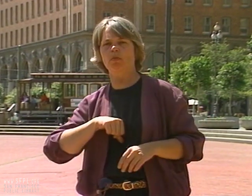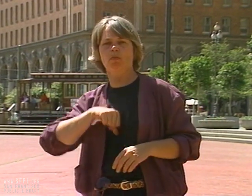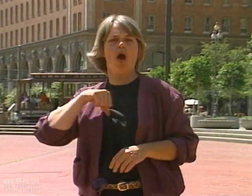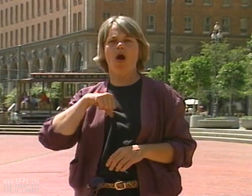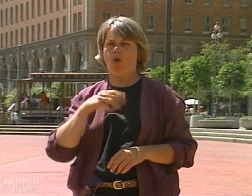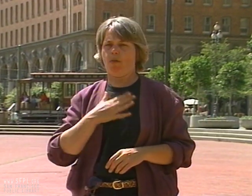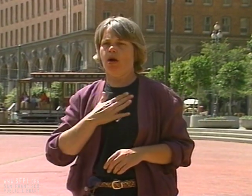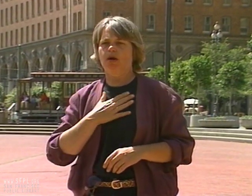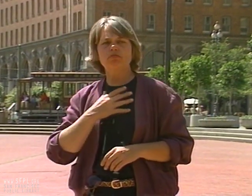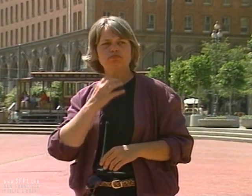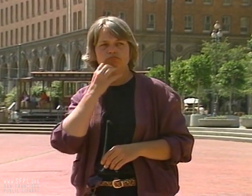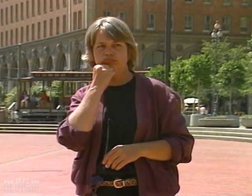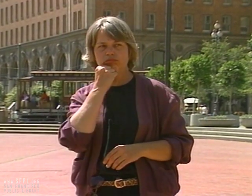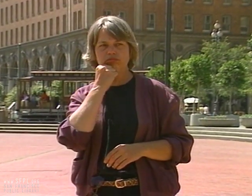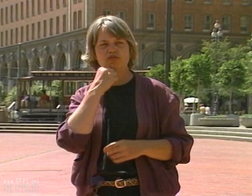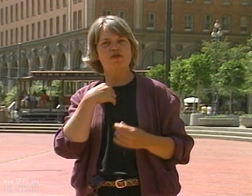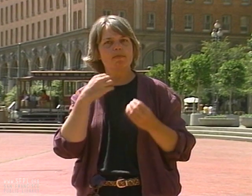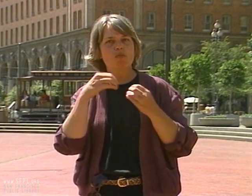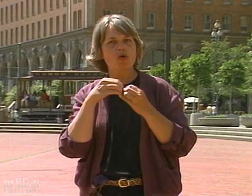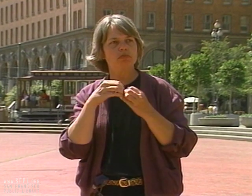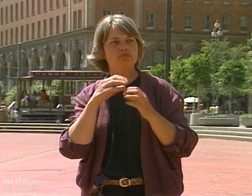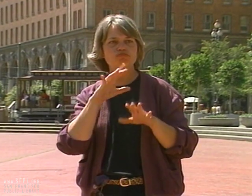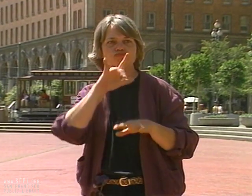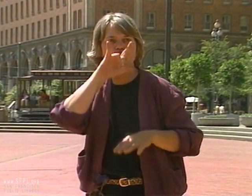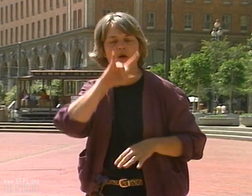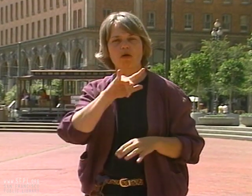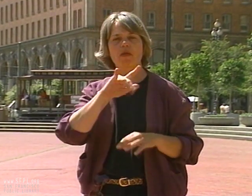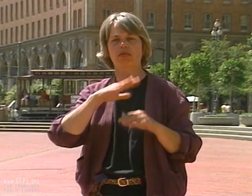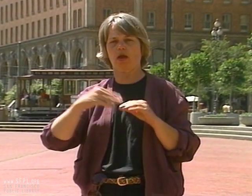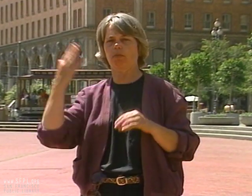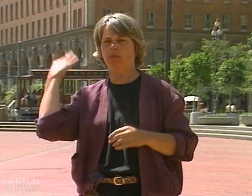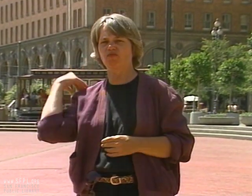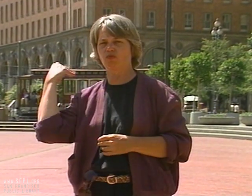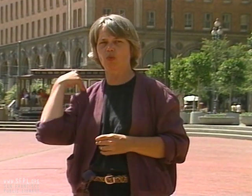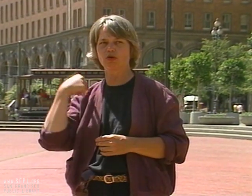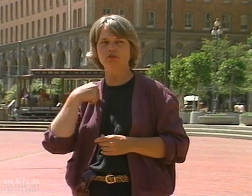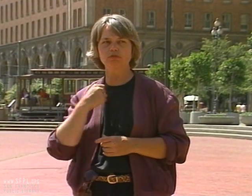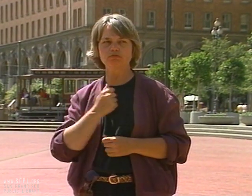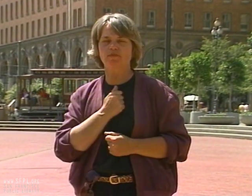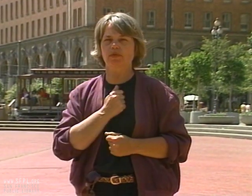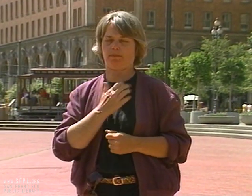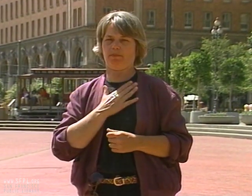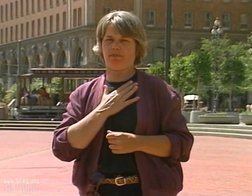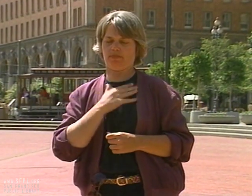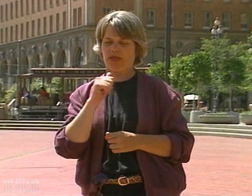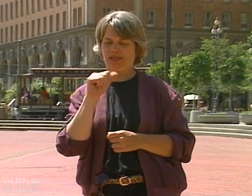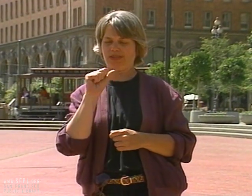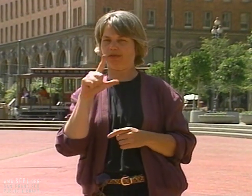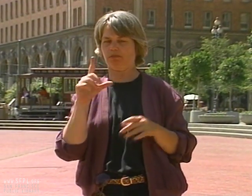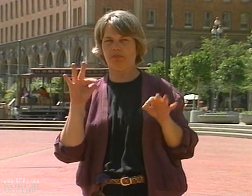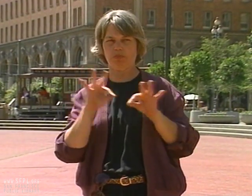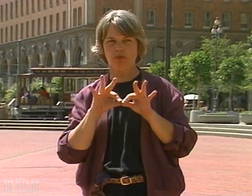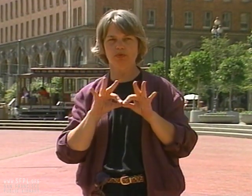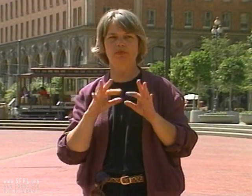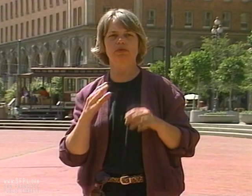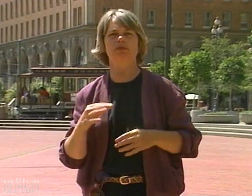right. Seeing this, it helped my pride grow. More than ever before, I cherish my language and all that it means. It's